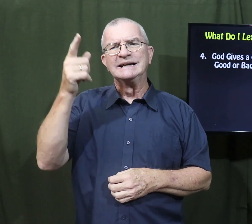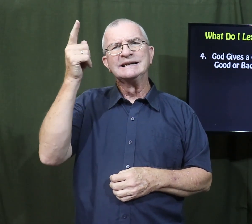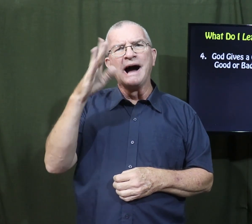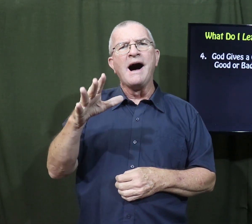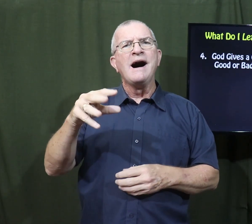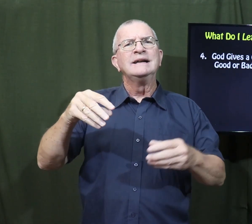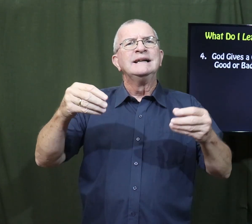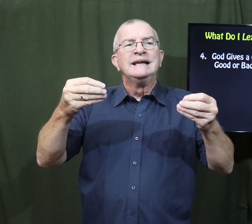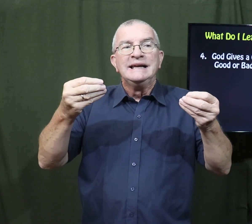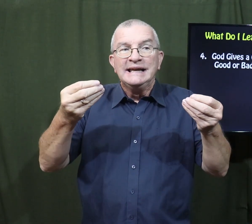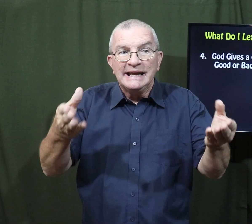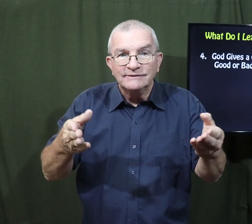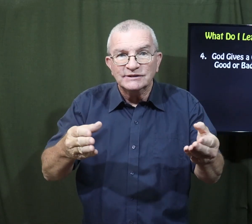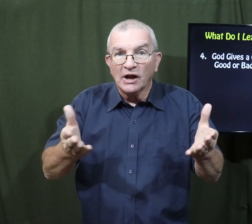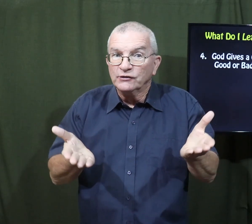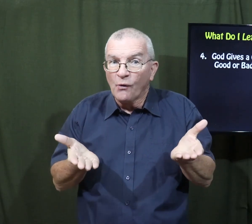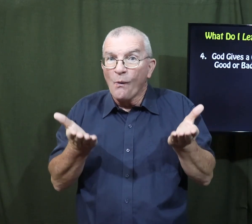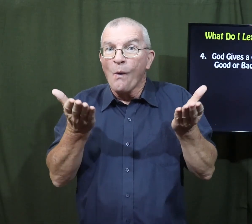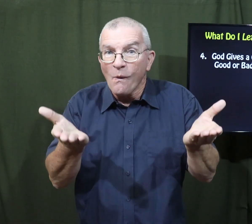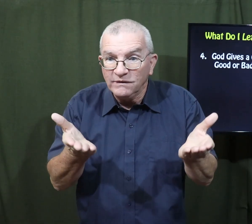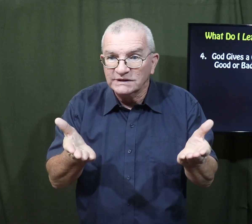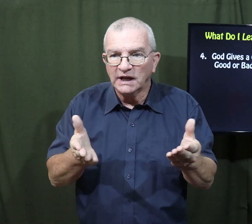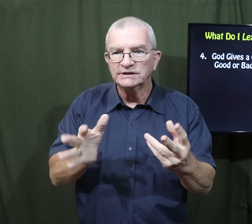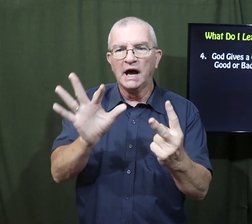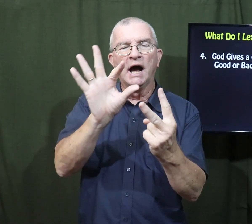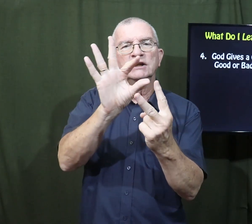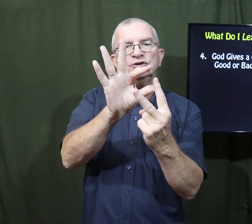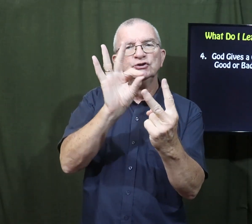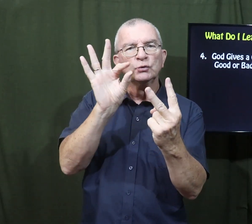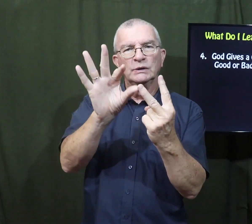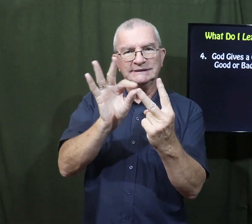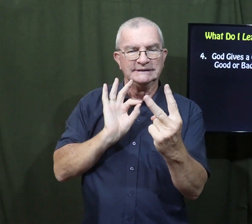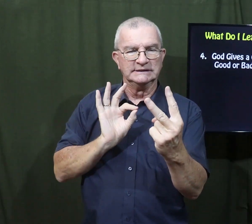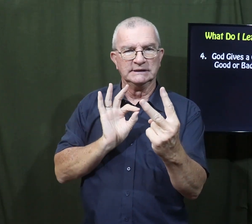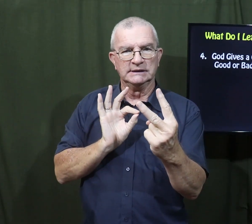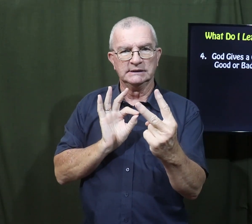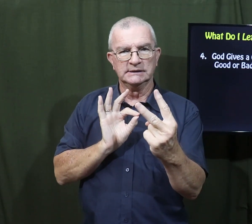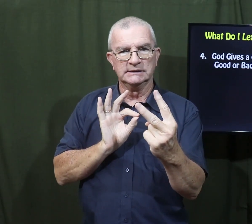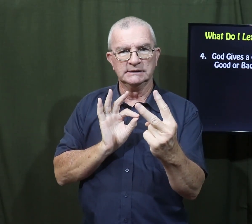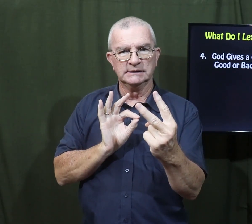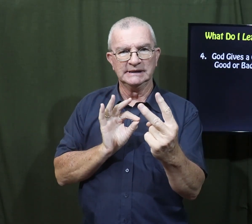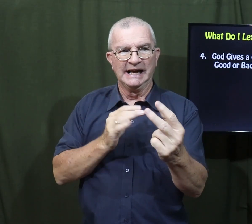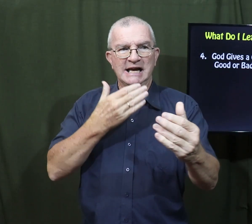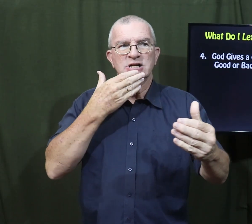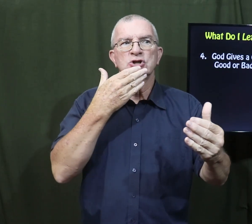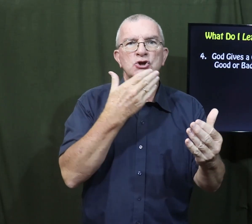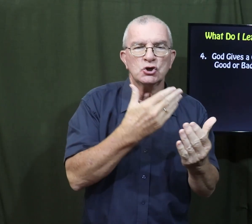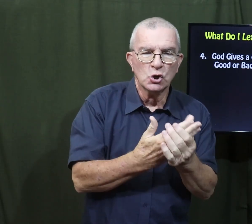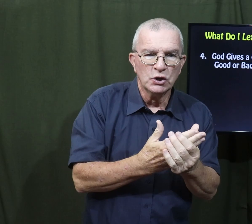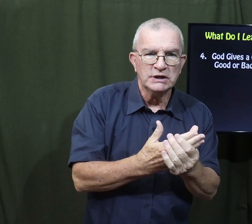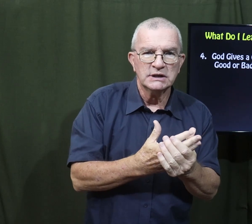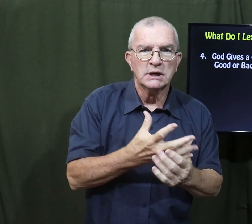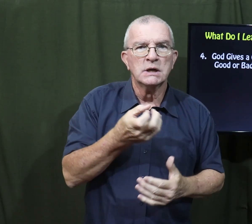Number four, God gives us a choice to choose